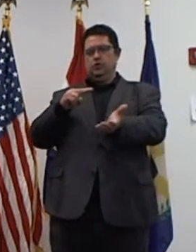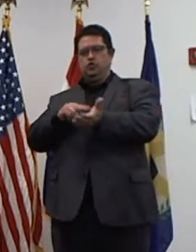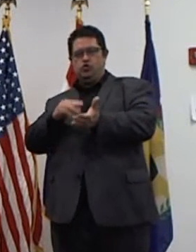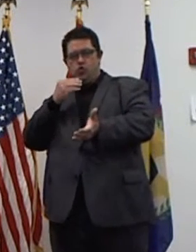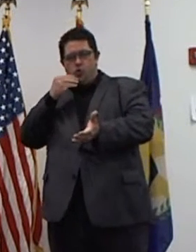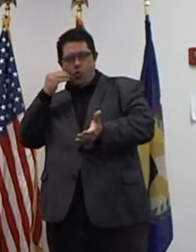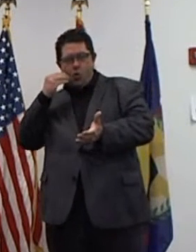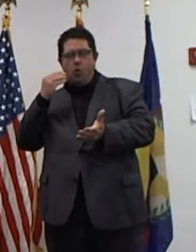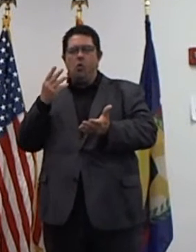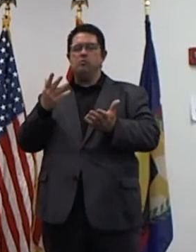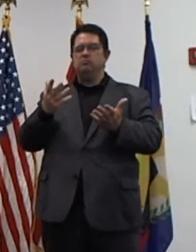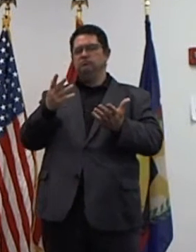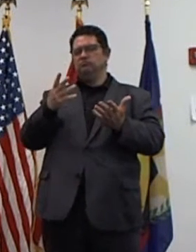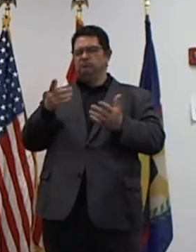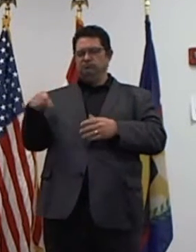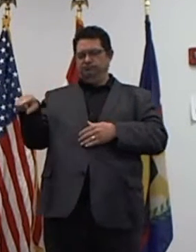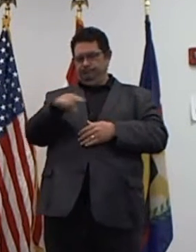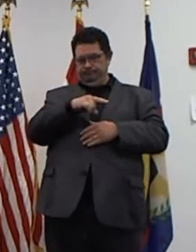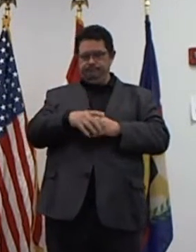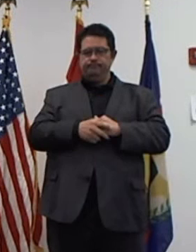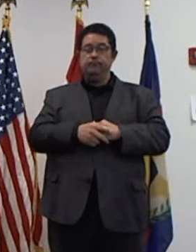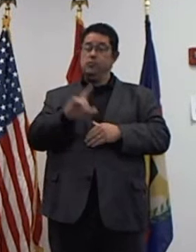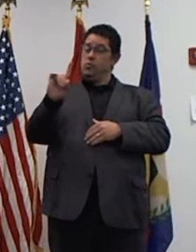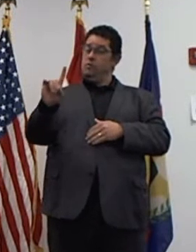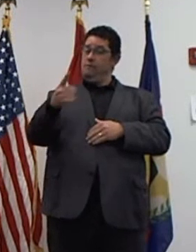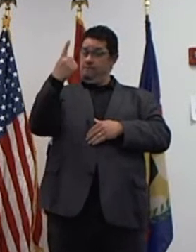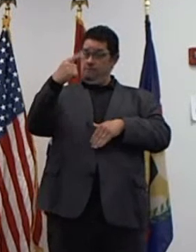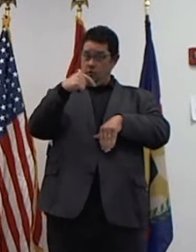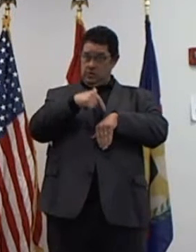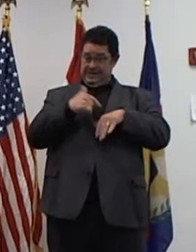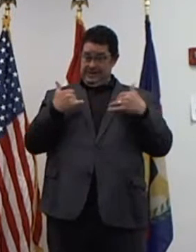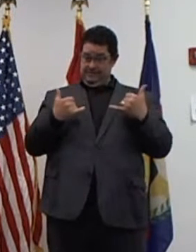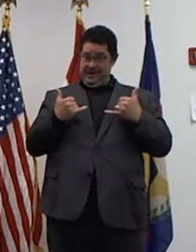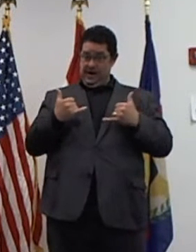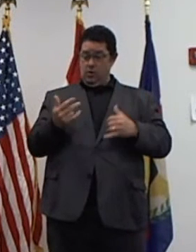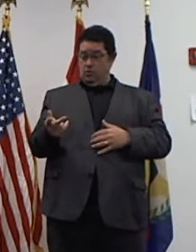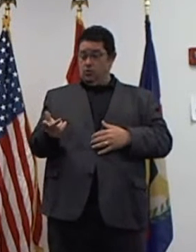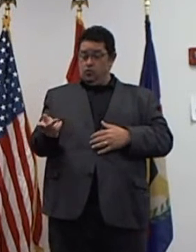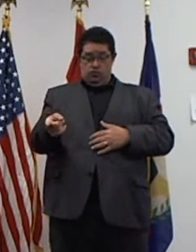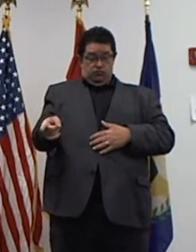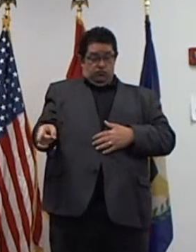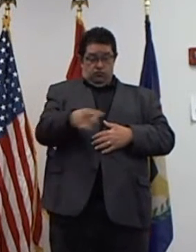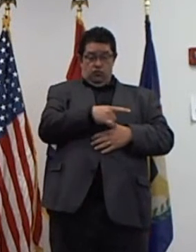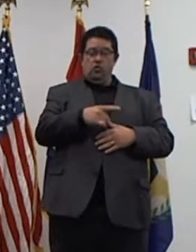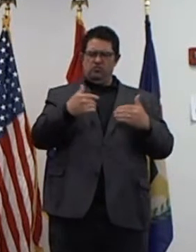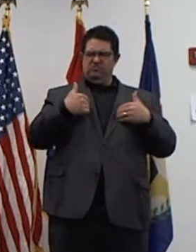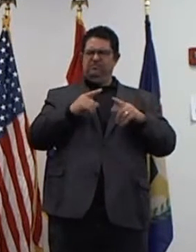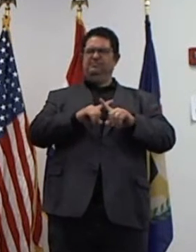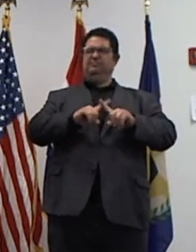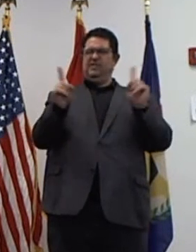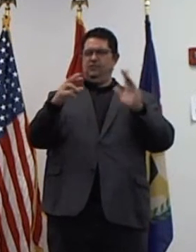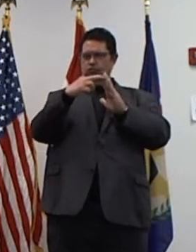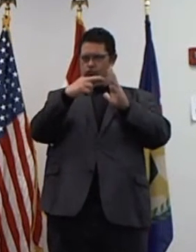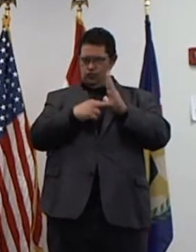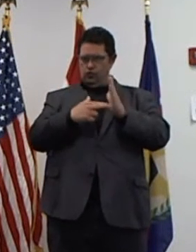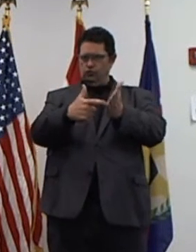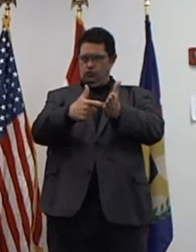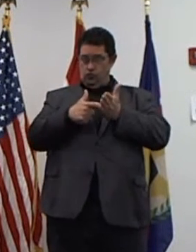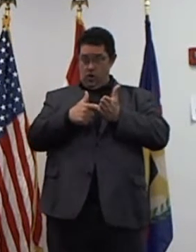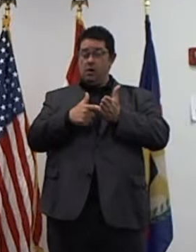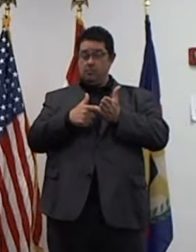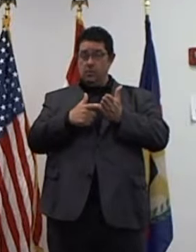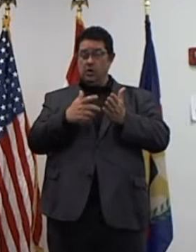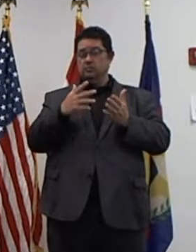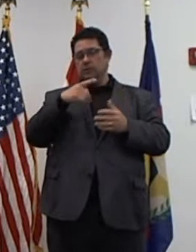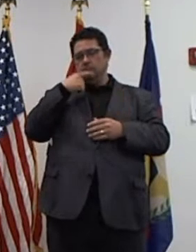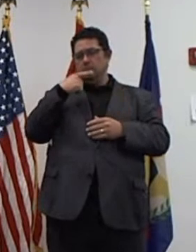and residential care facilities. For the first time, these types of facilities will have different regulations and requirements by our